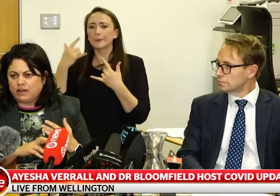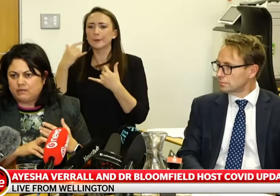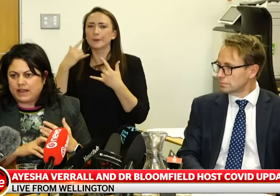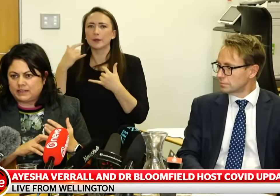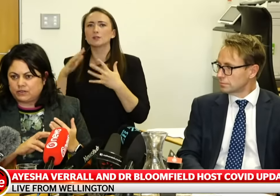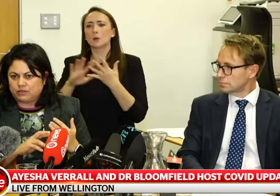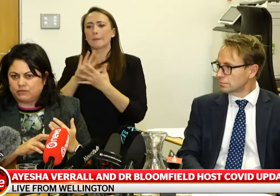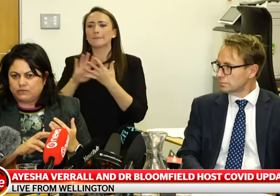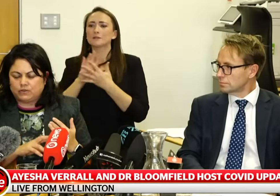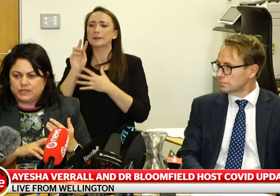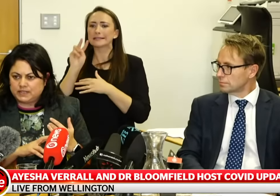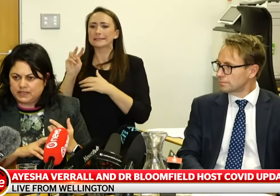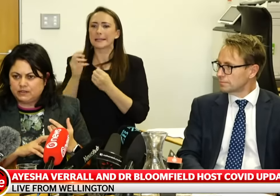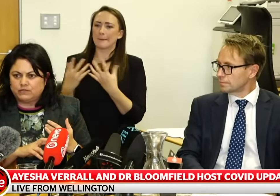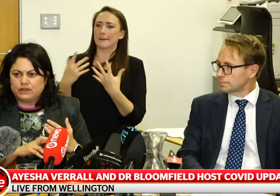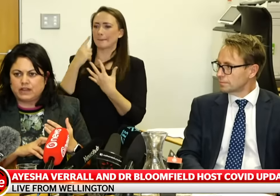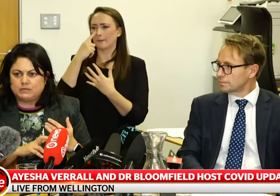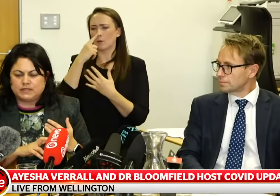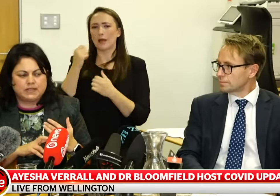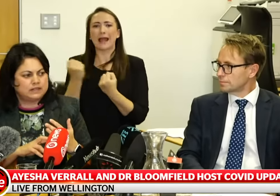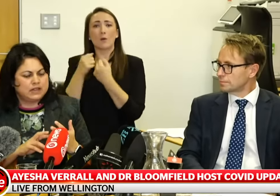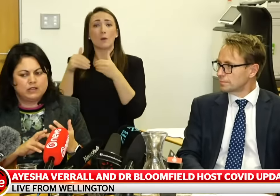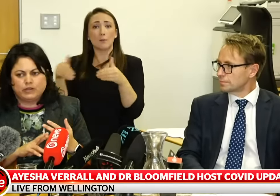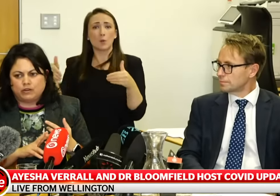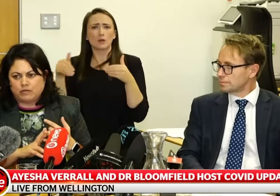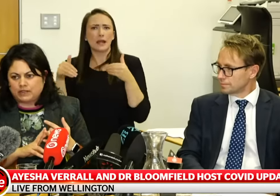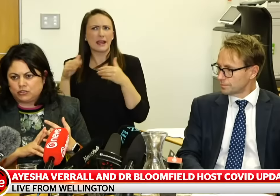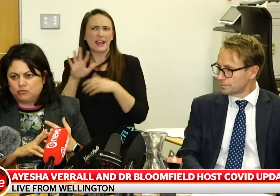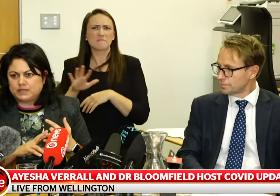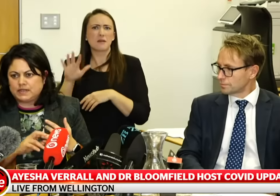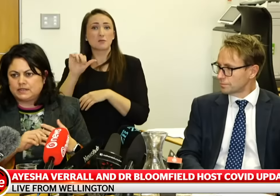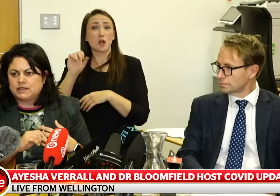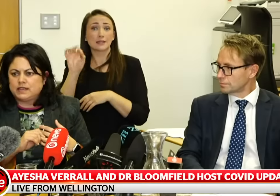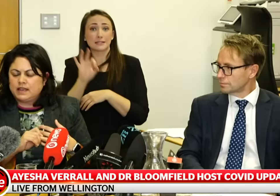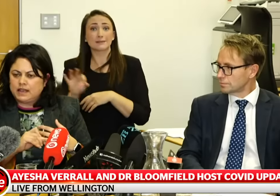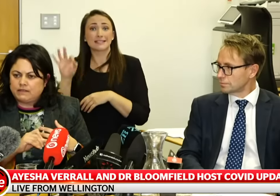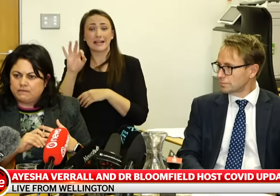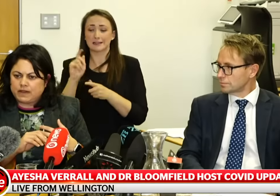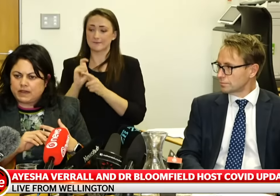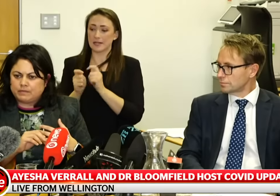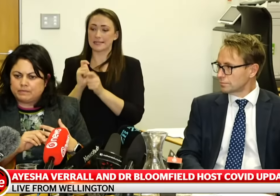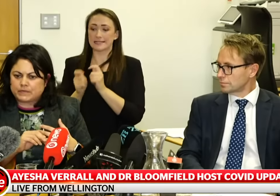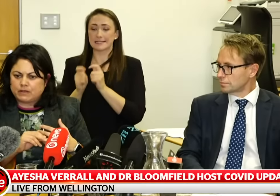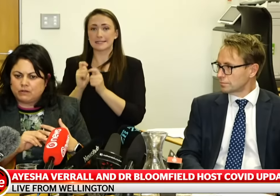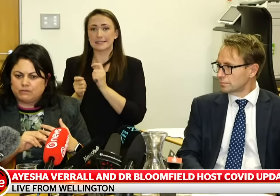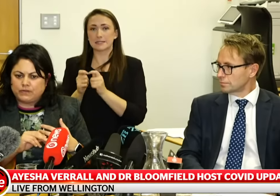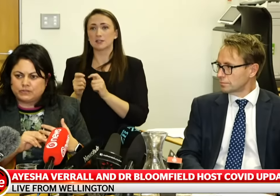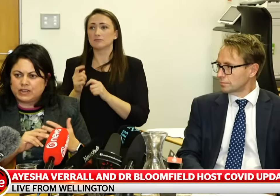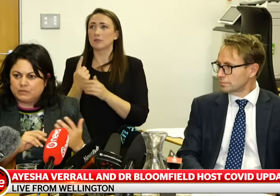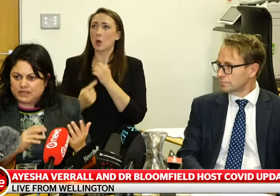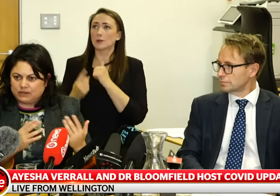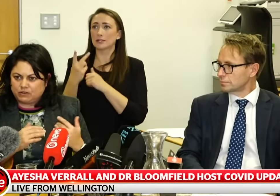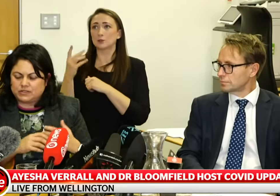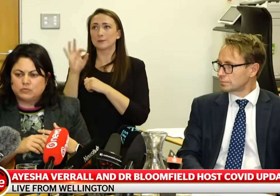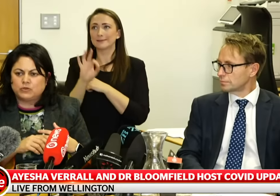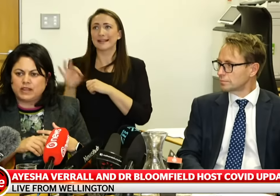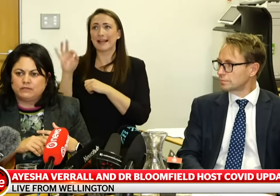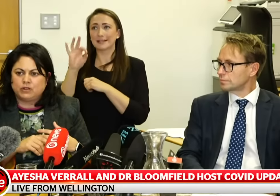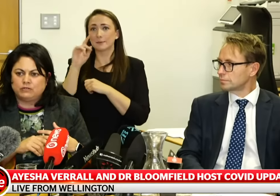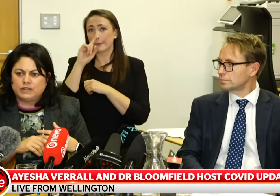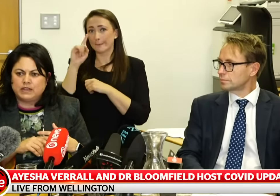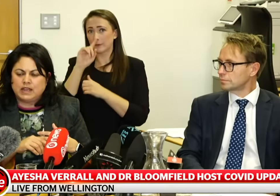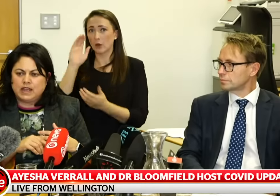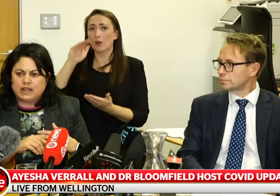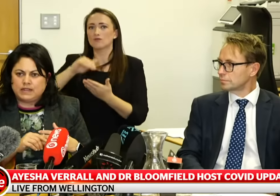have a very high rate of testing, over 90%. We know about 2% have, of those 90% crossing the border,